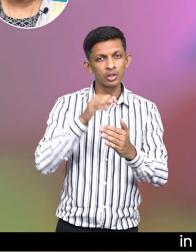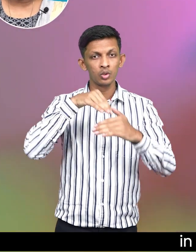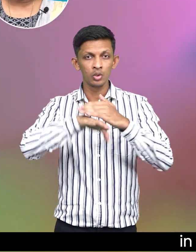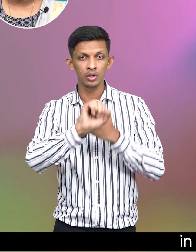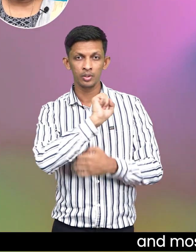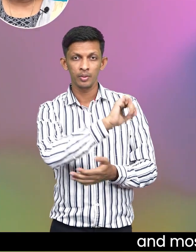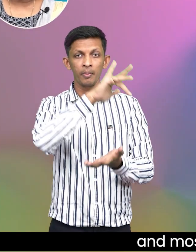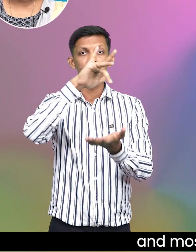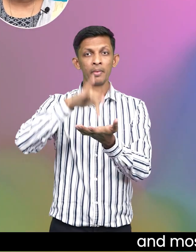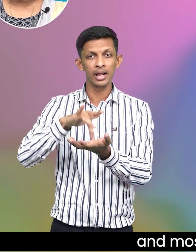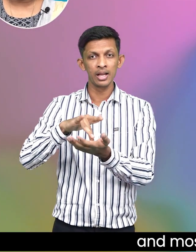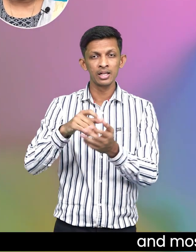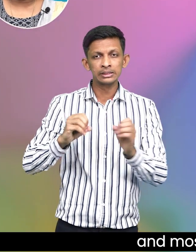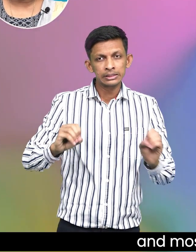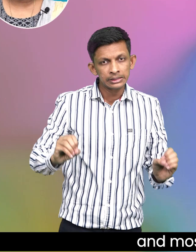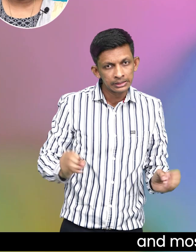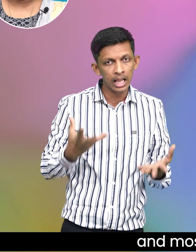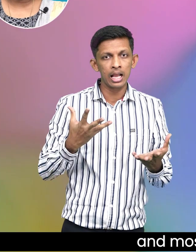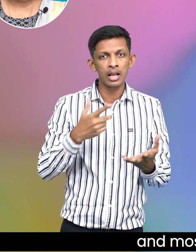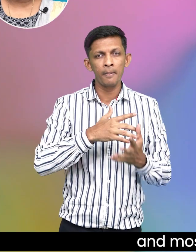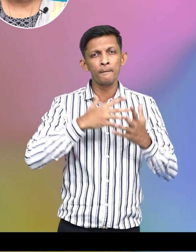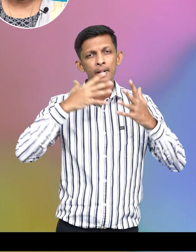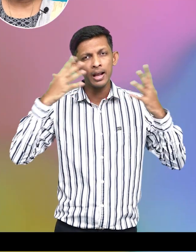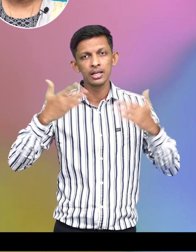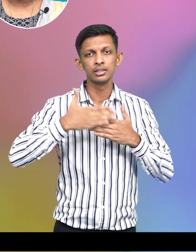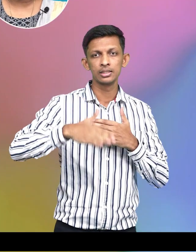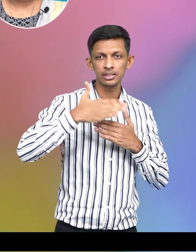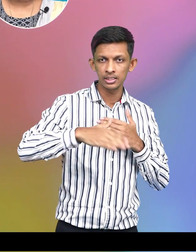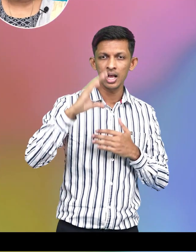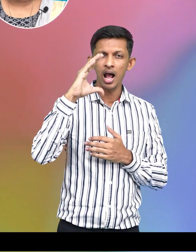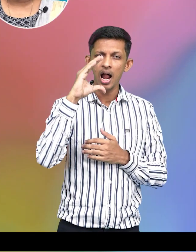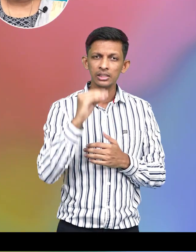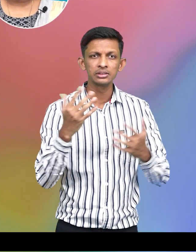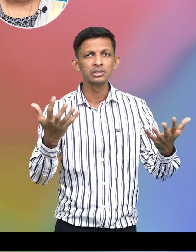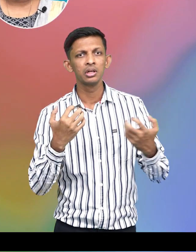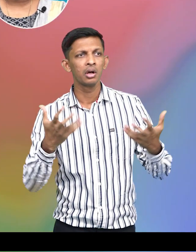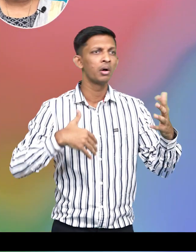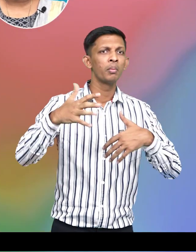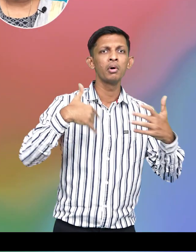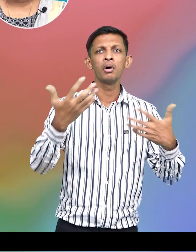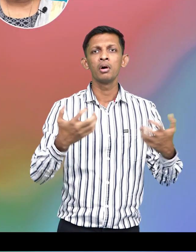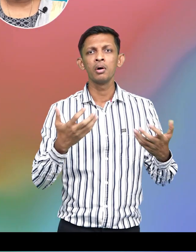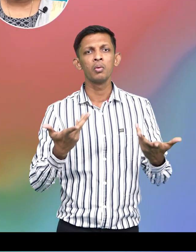origin and mostly belong to low income households,